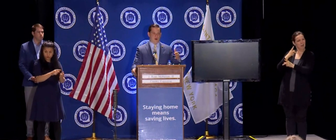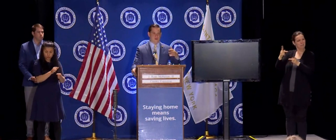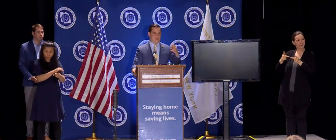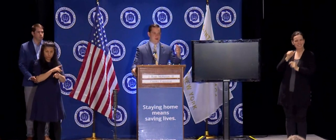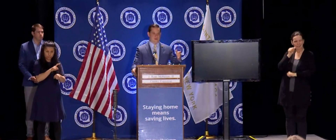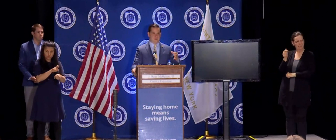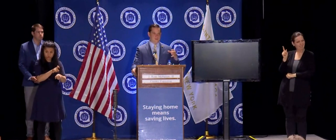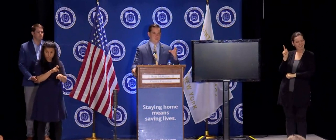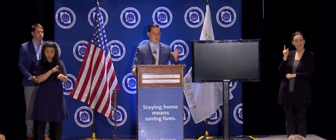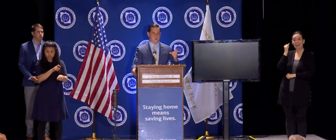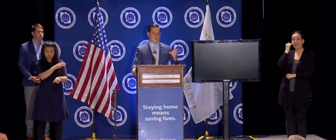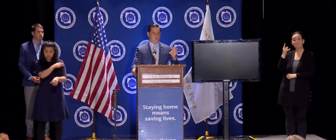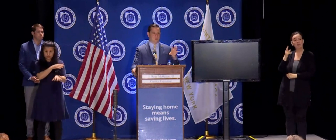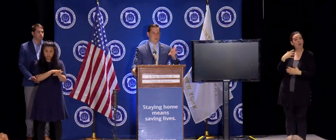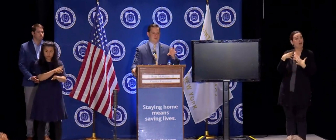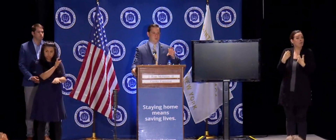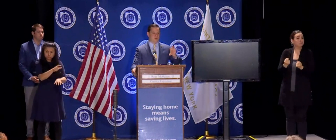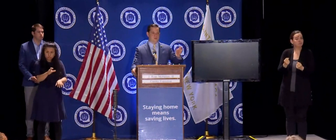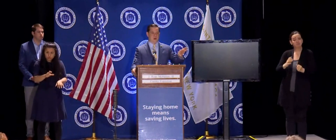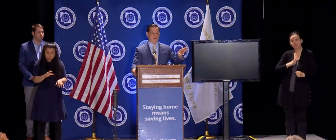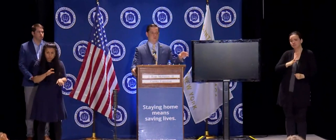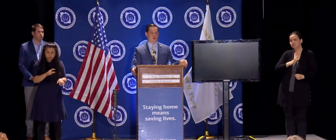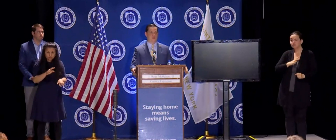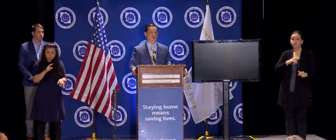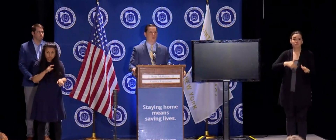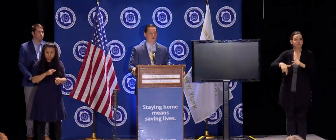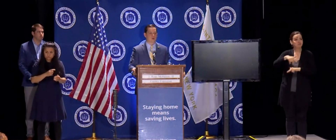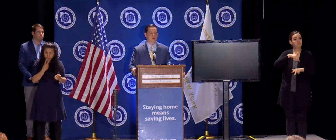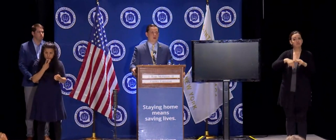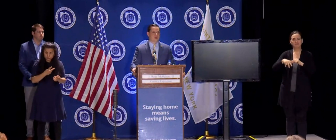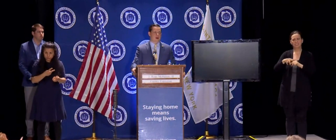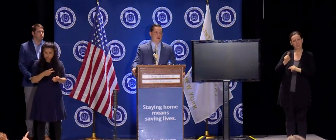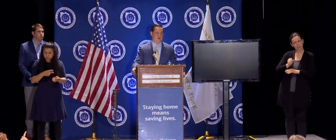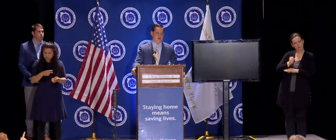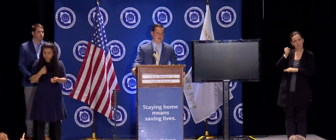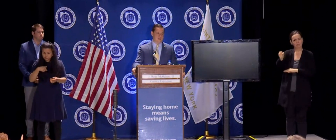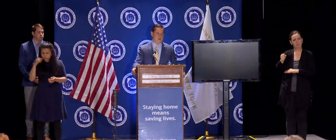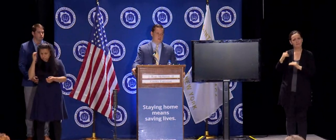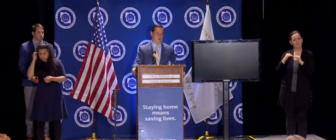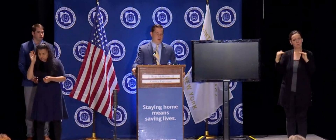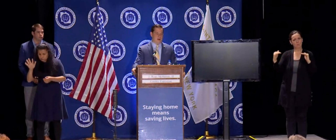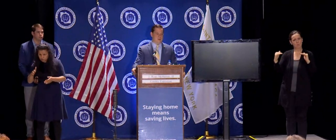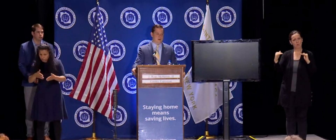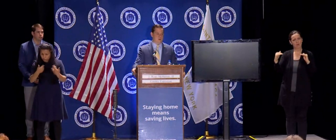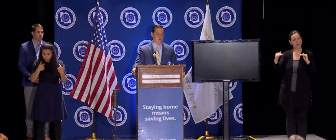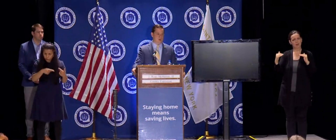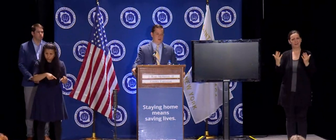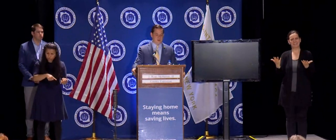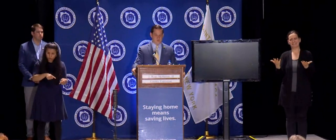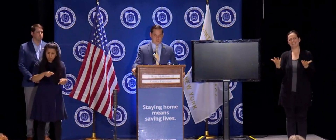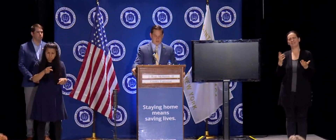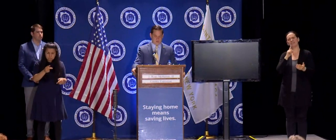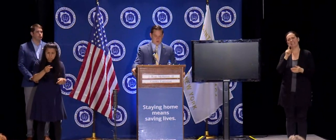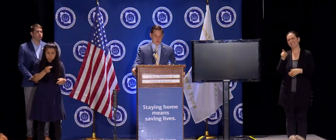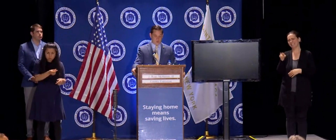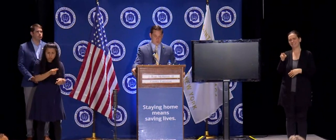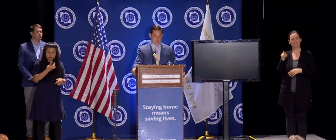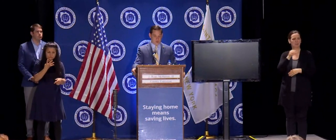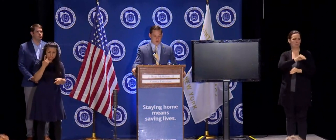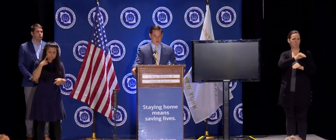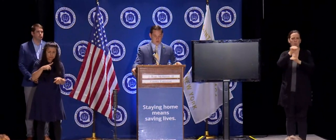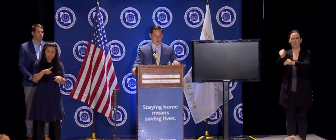is evolving. You remember this order is probably 4 days old. And so that one of the things we can either